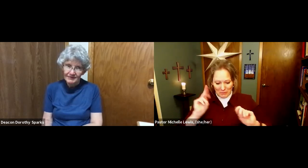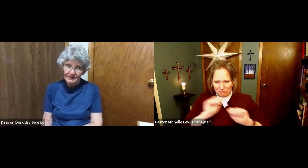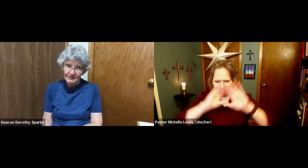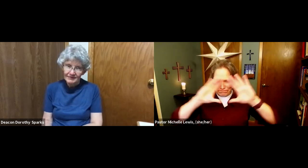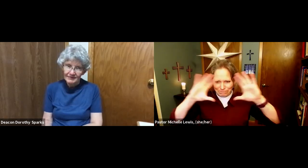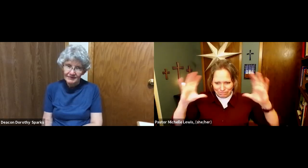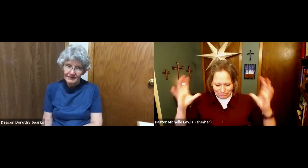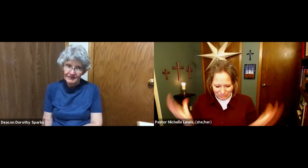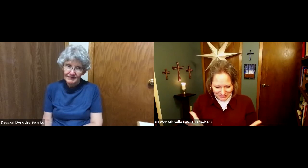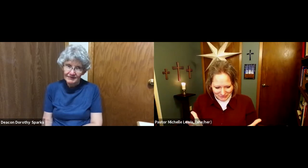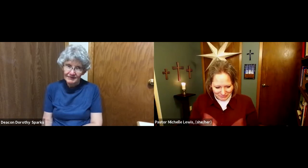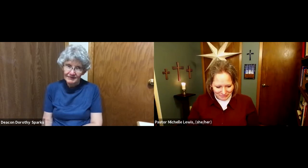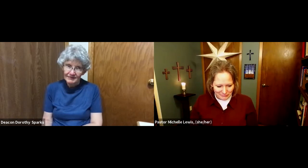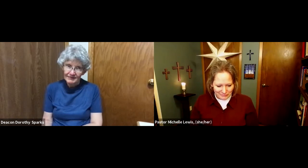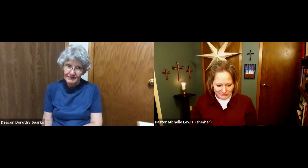to all of us.